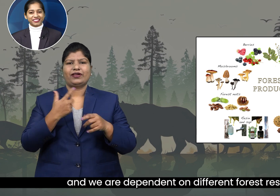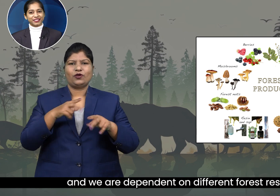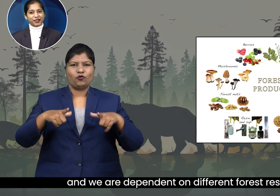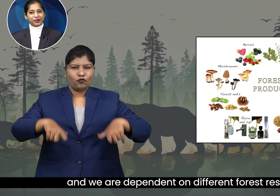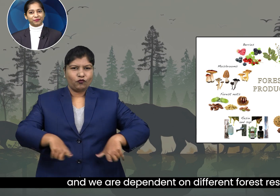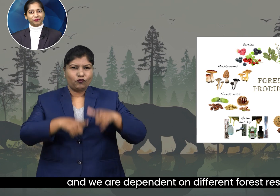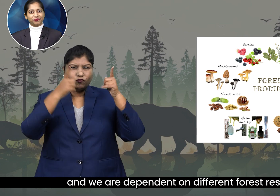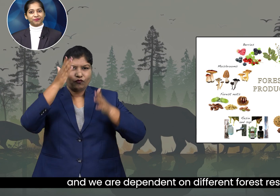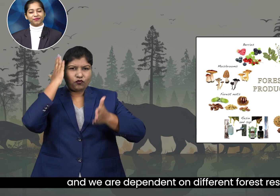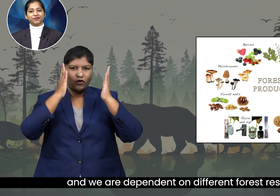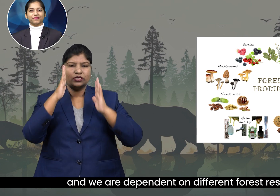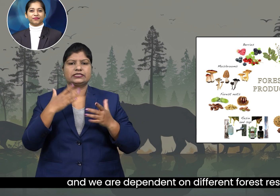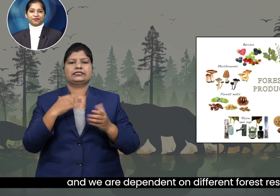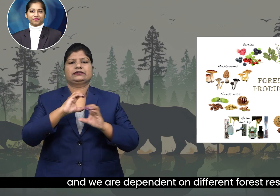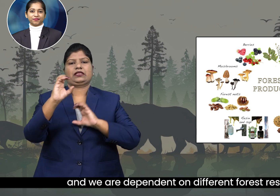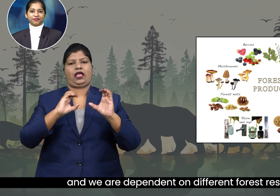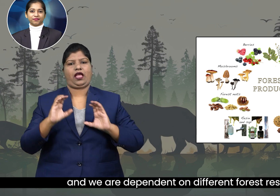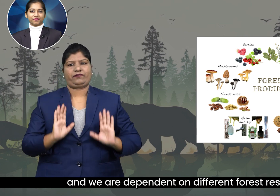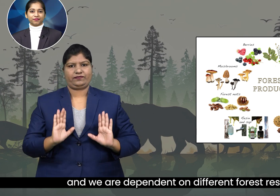resources.